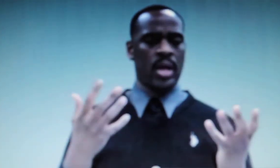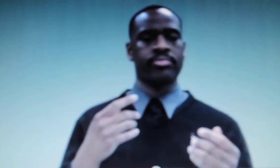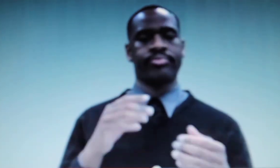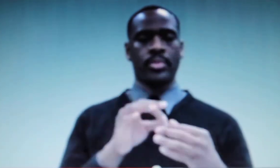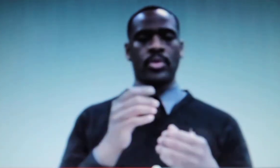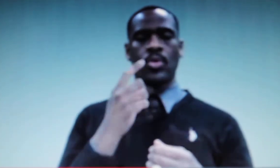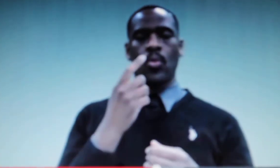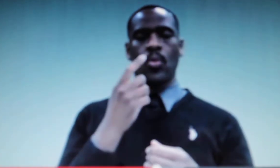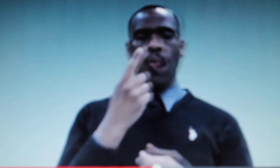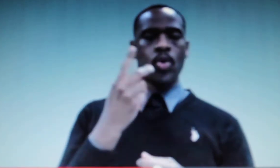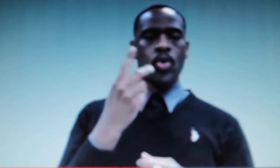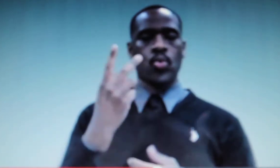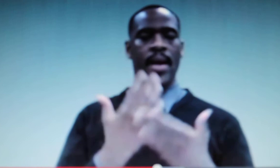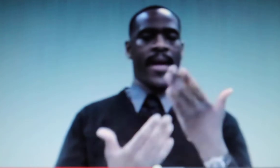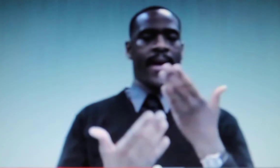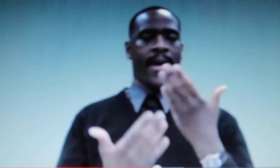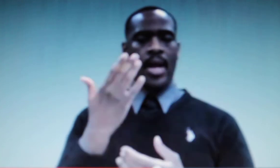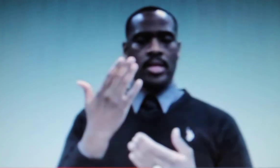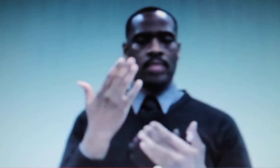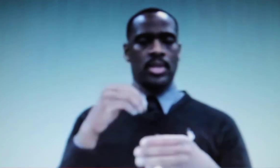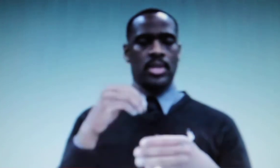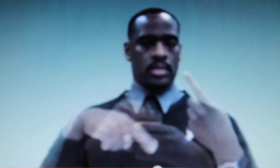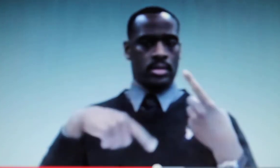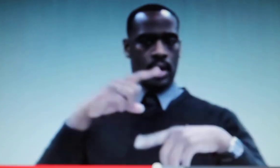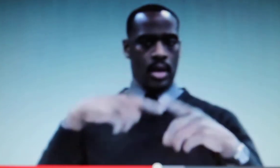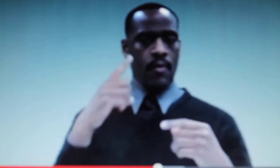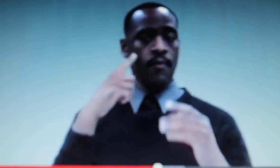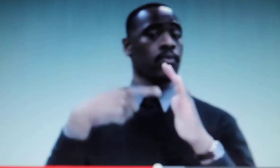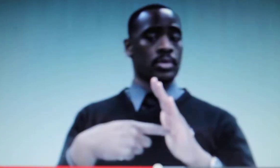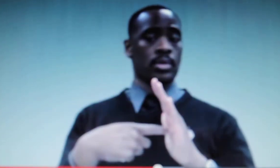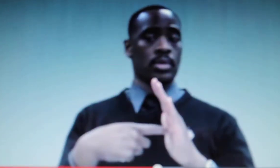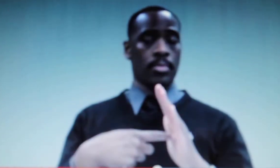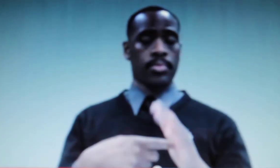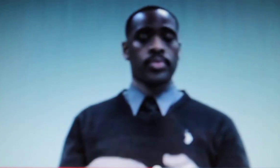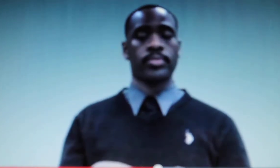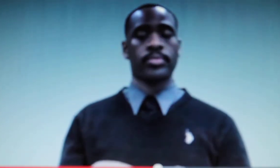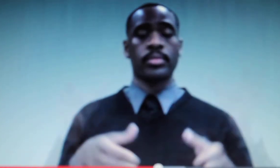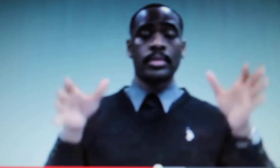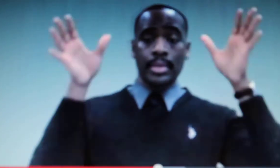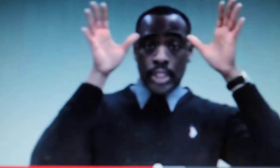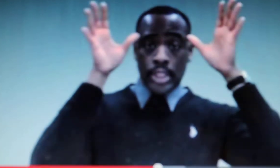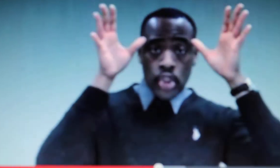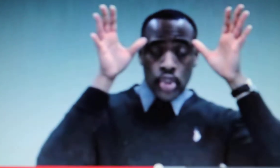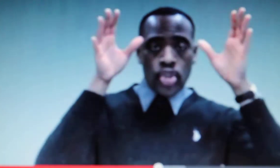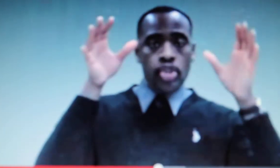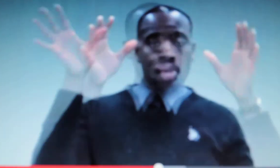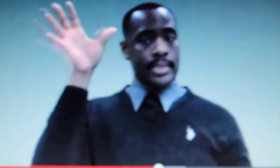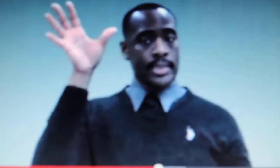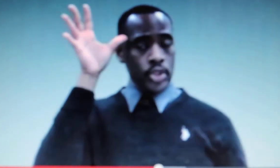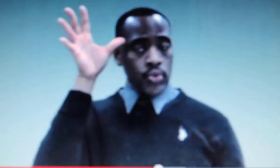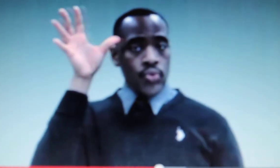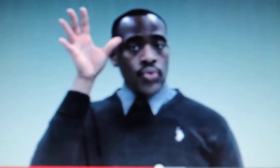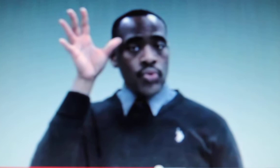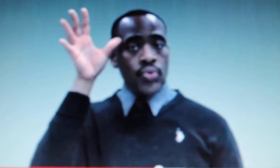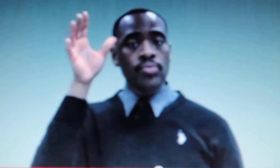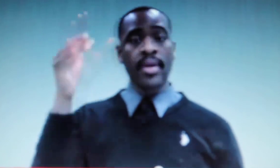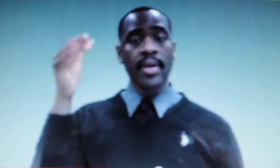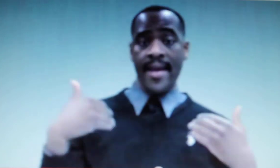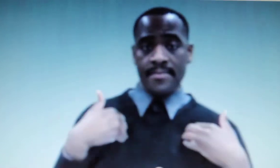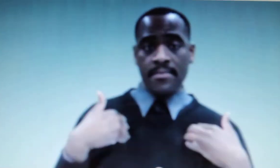the use of one or two hands for signs. So, the signs for deer with one or two